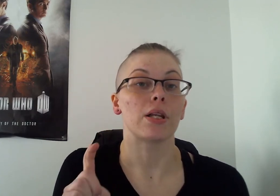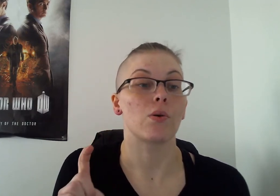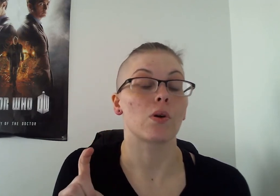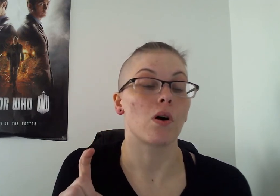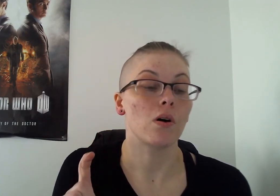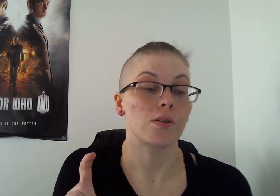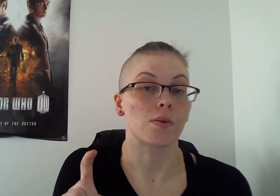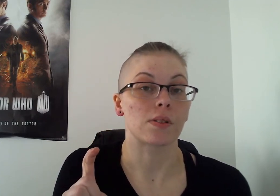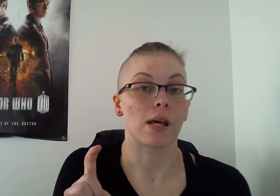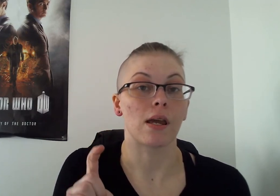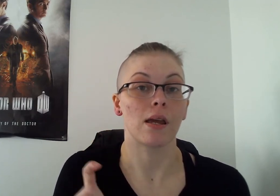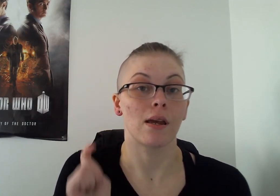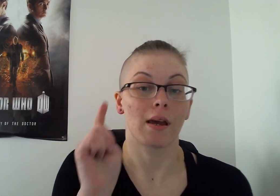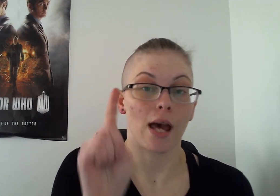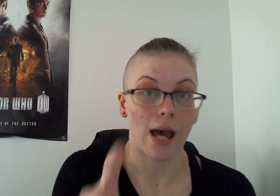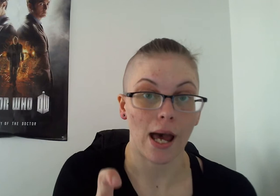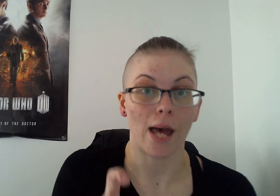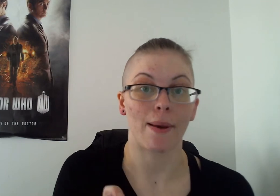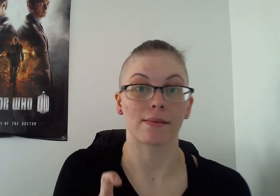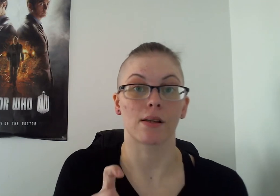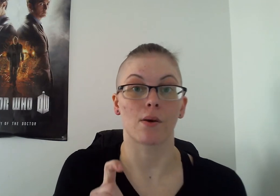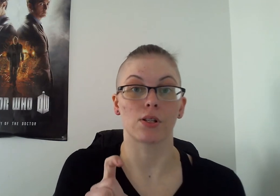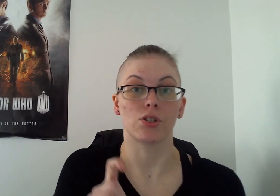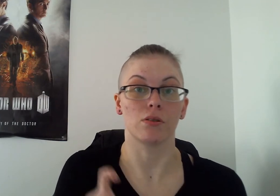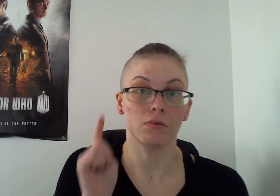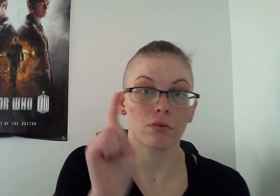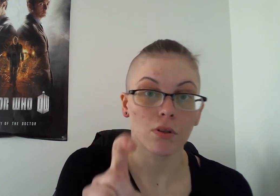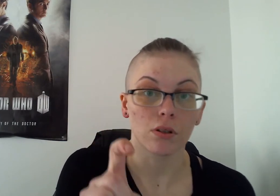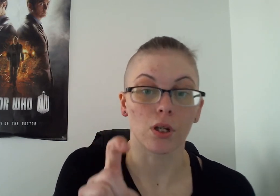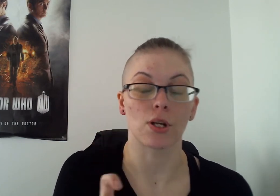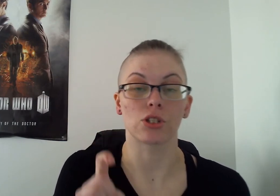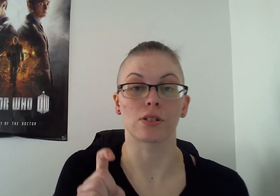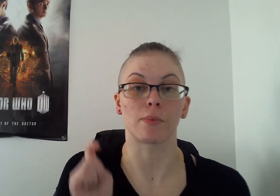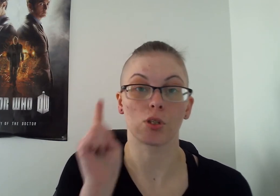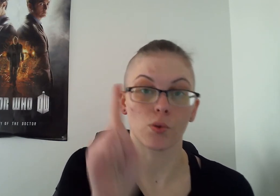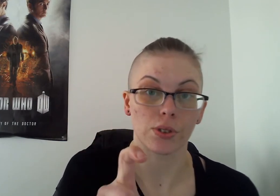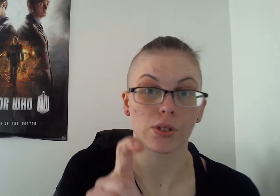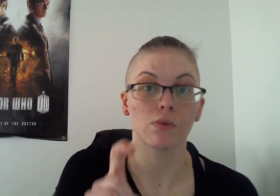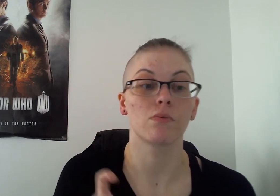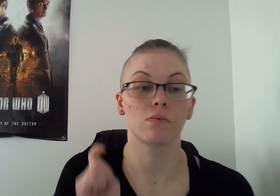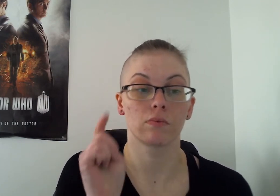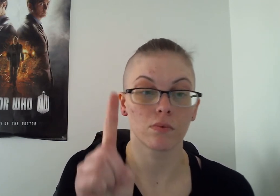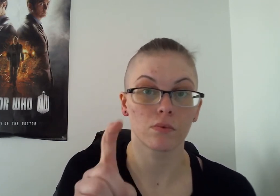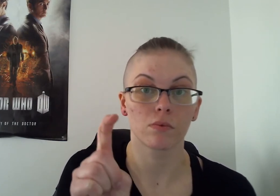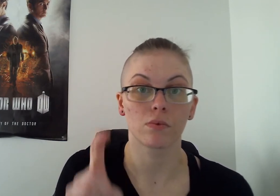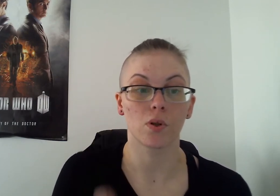could also say, I'm asking a question. The question is coming towards you.